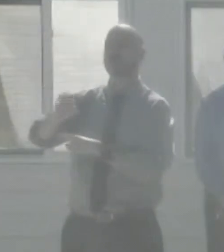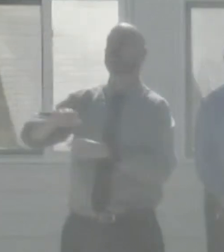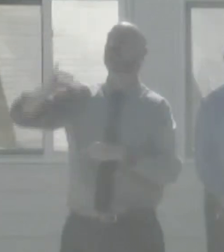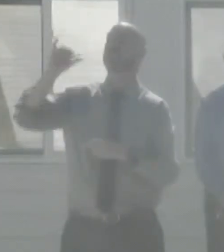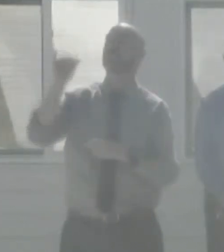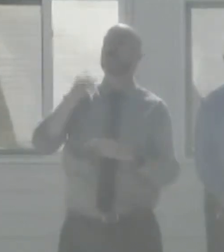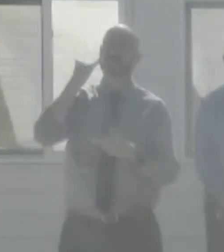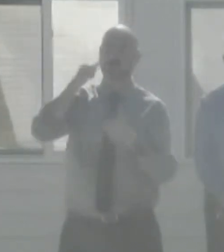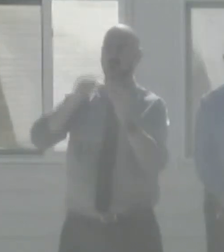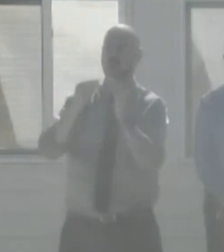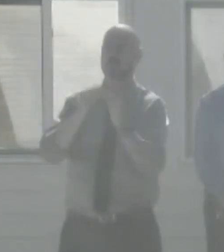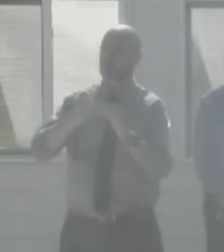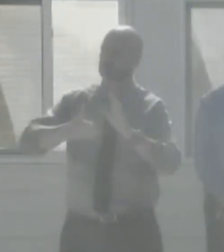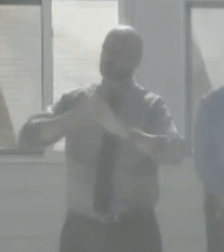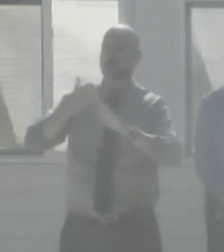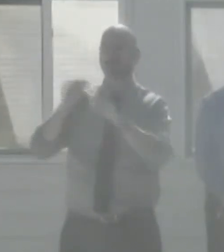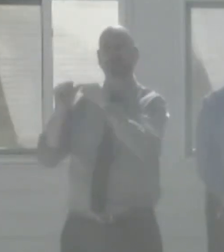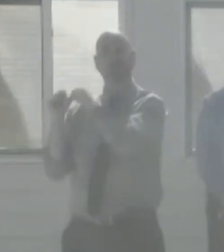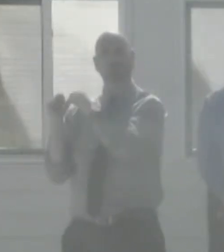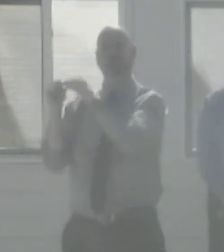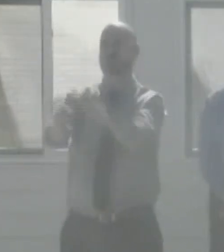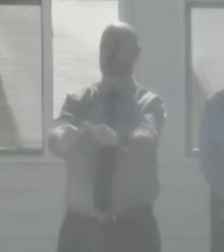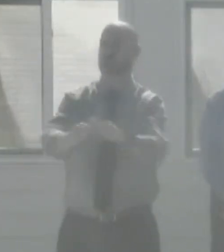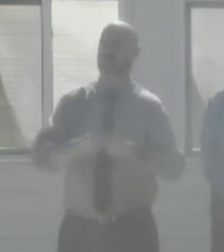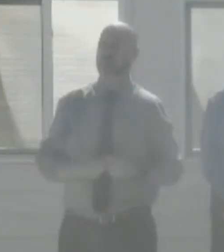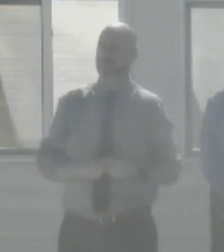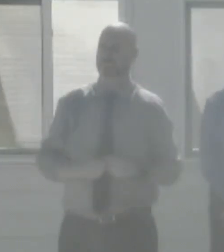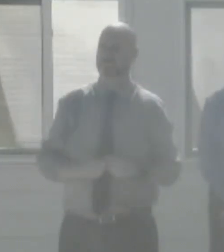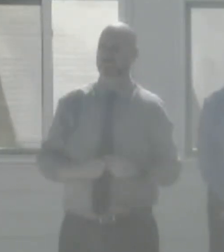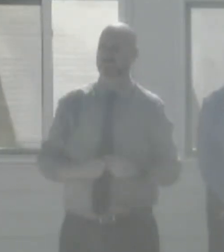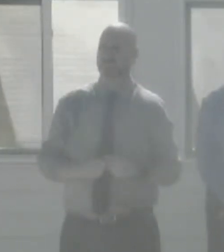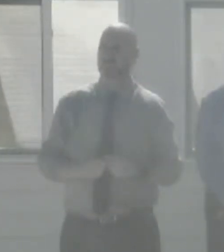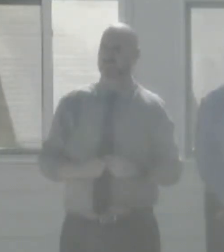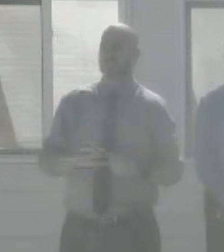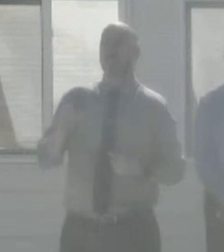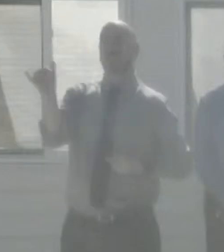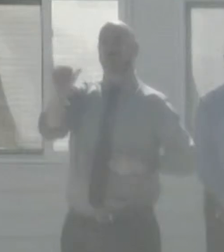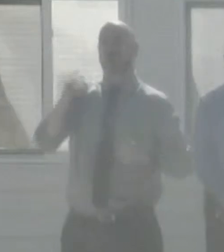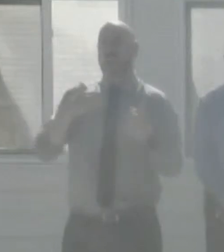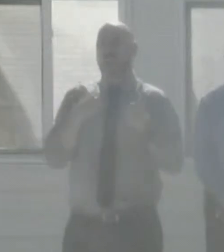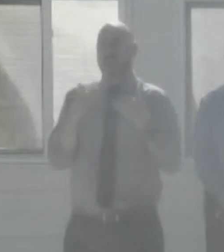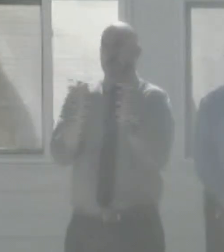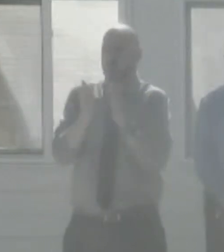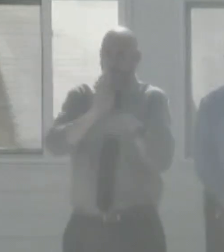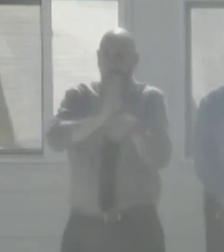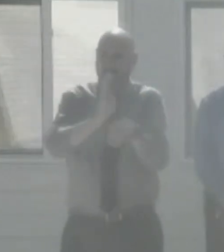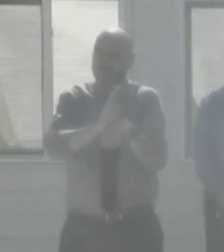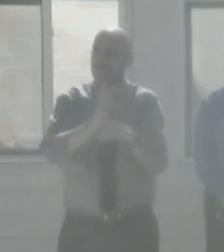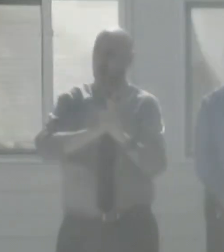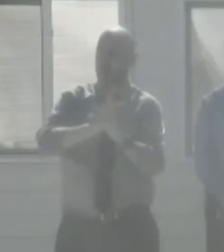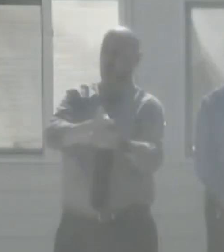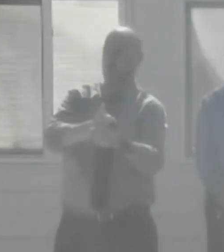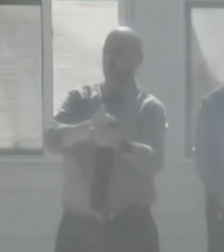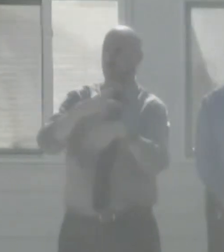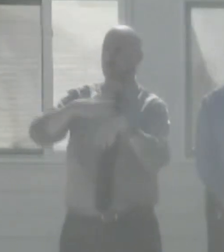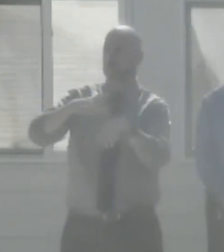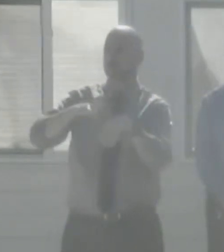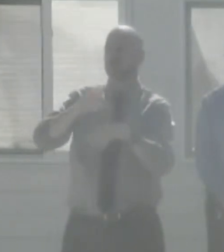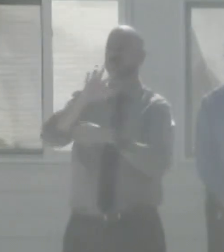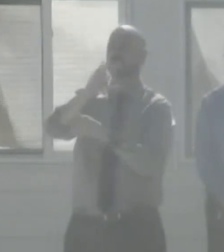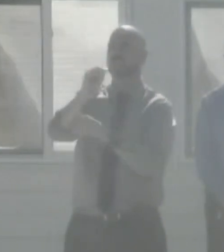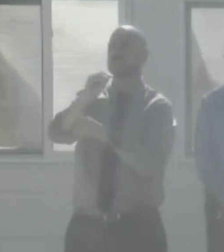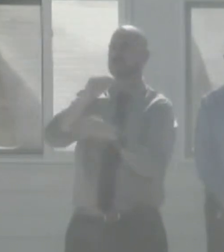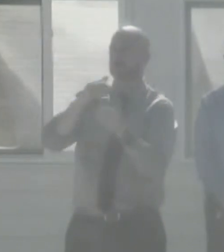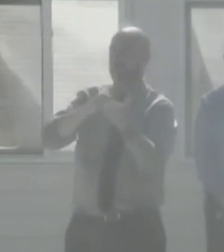running. We also have small business loans available. So we have $50 million.